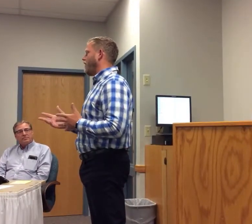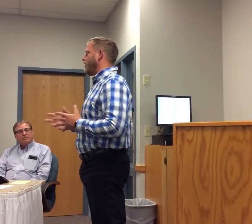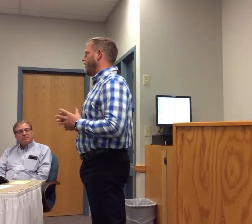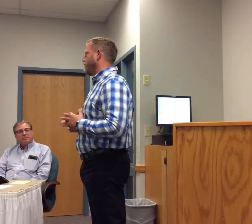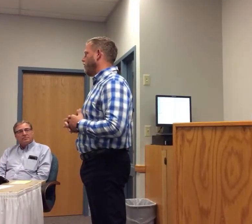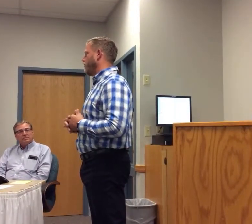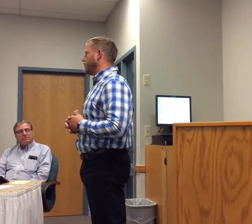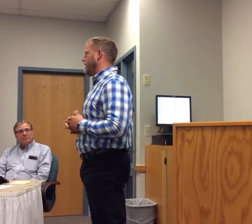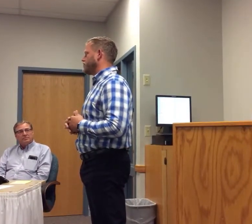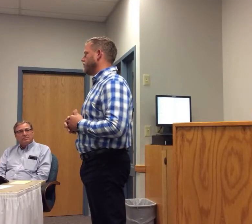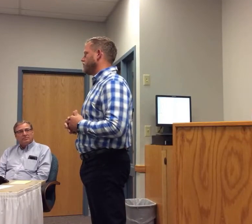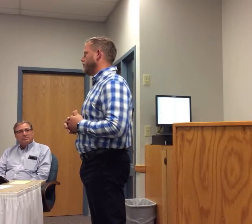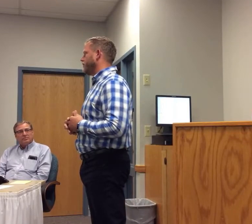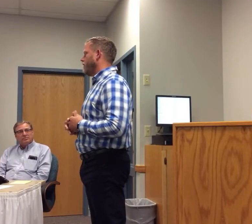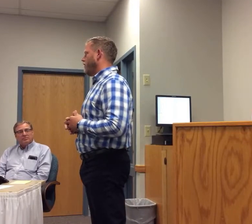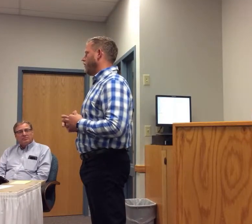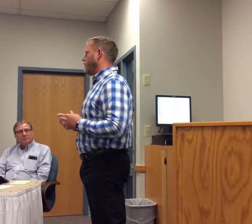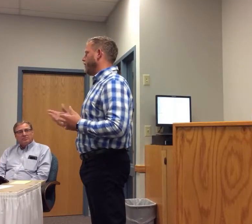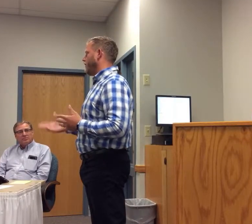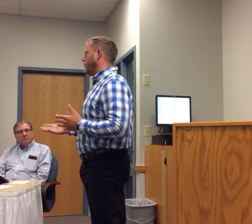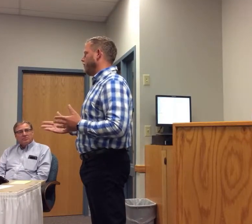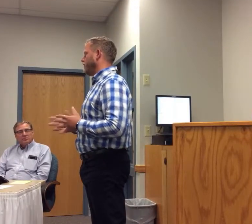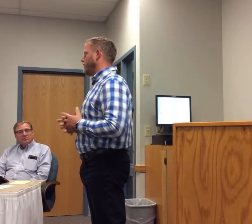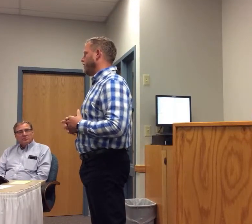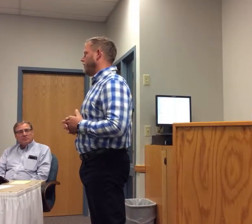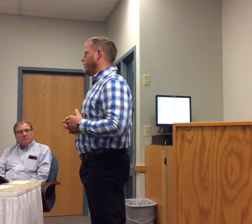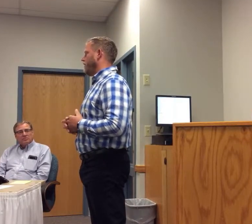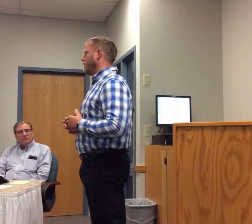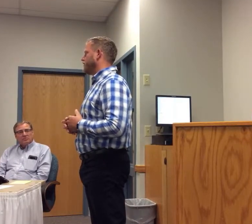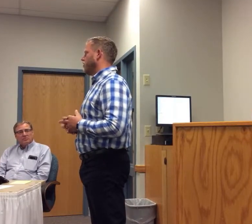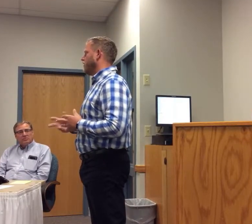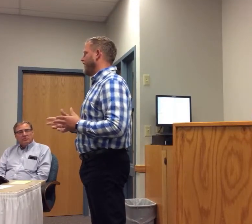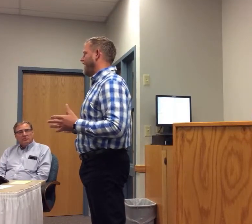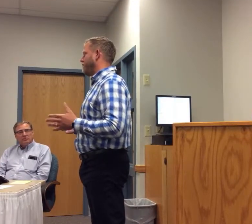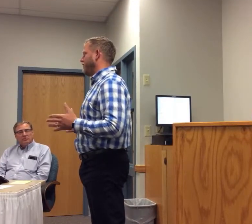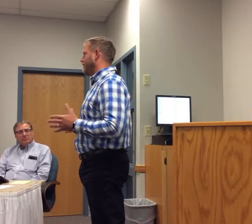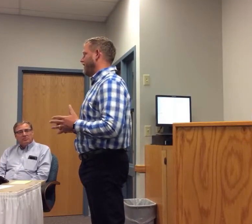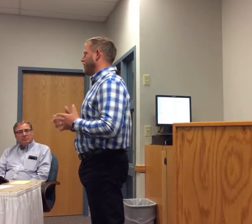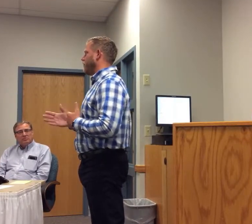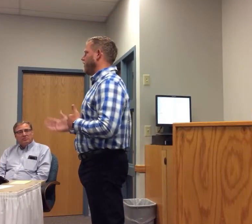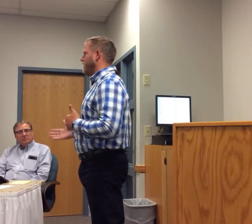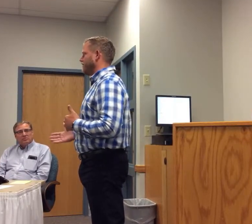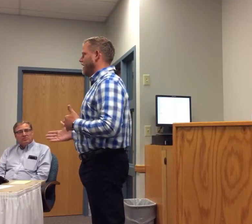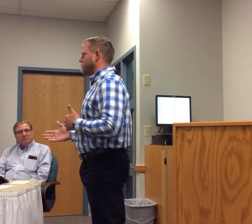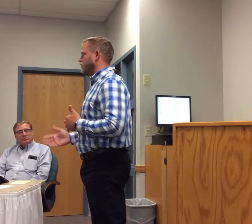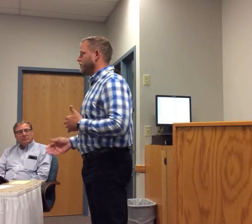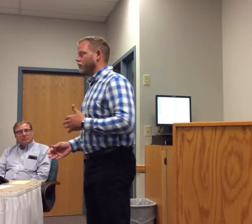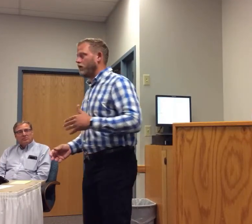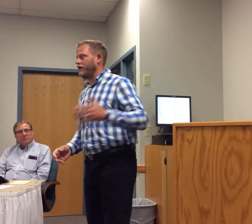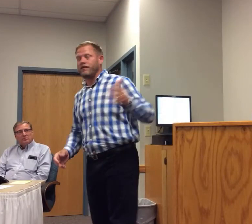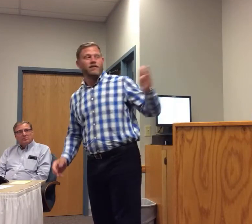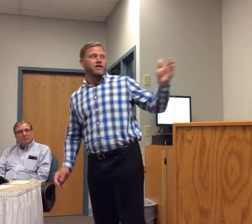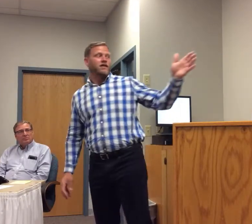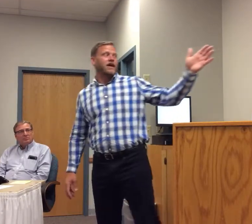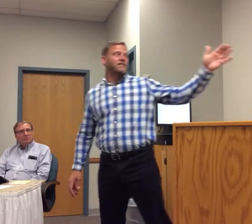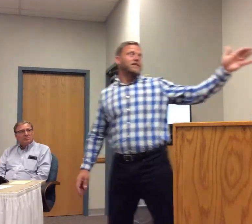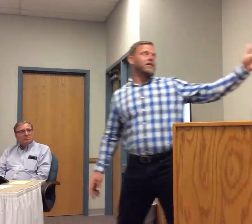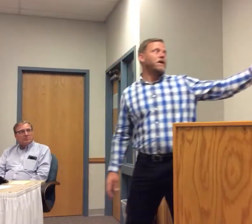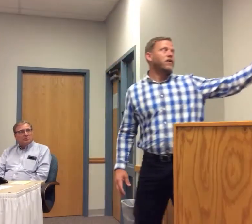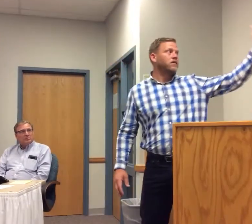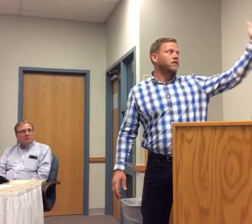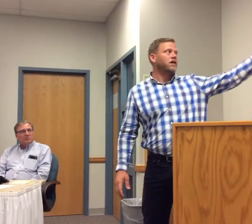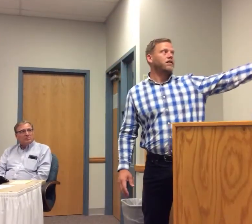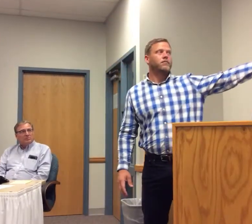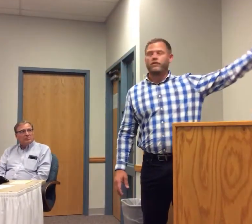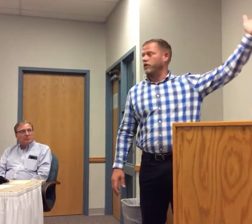protocol for how to handle all these national trips. One of the problems that is starting to happen is everybody has nationals. The one nice